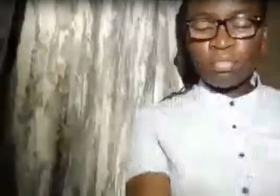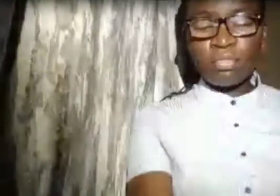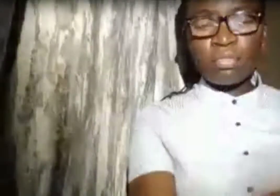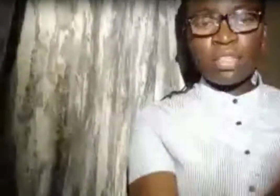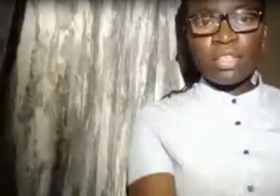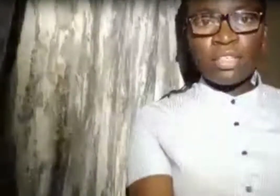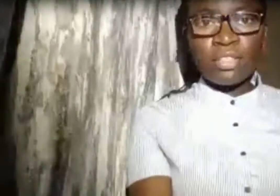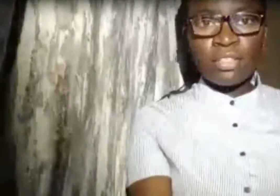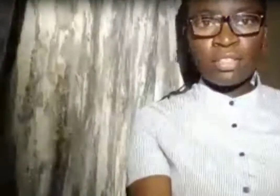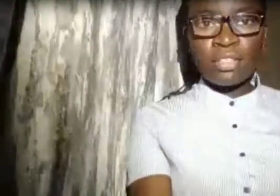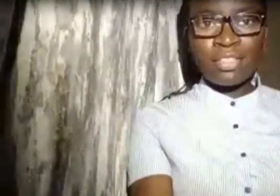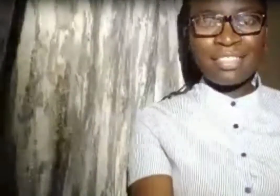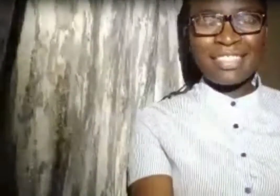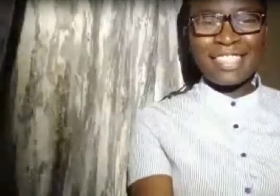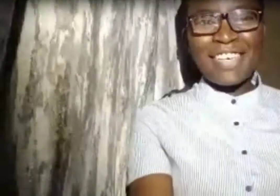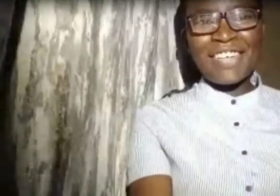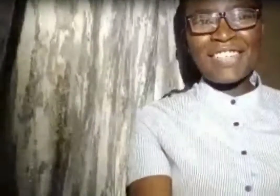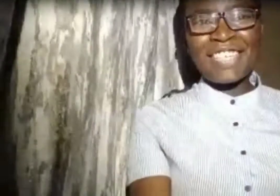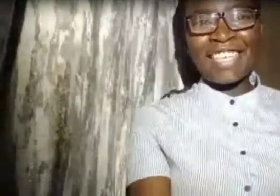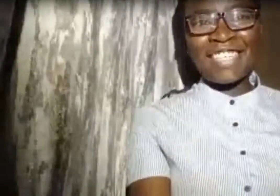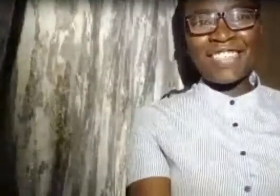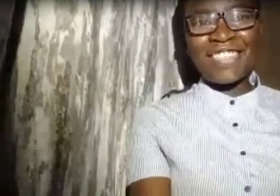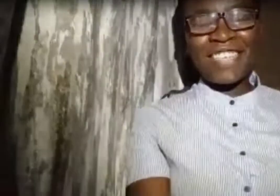Okay, so in signing 100, it's very simple.